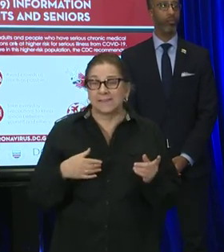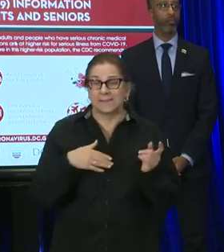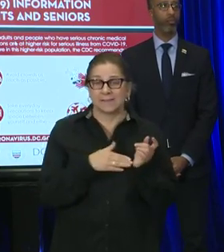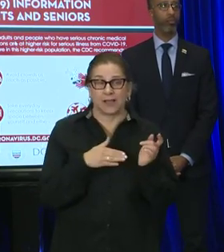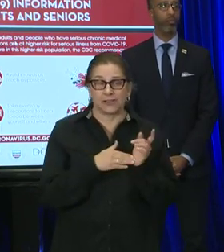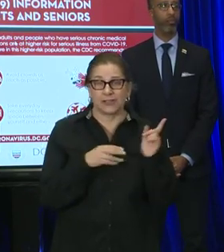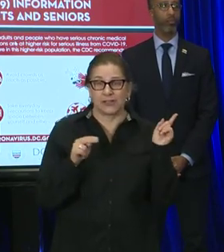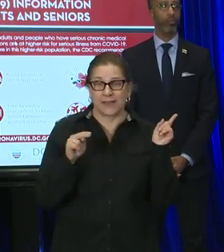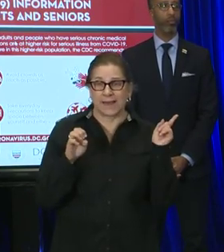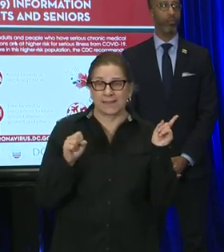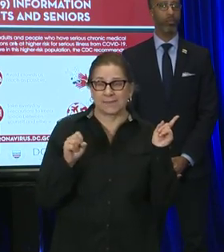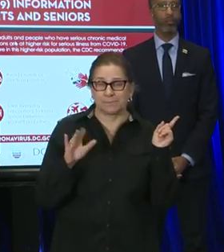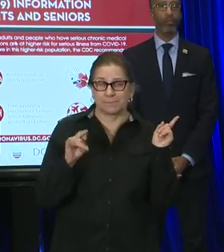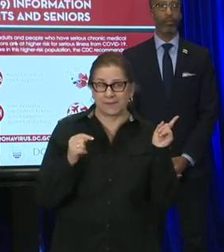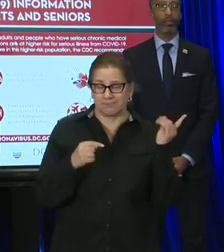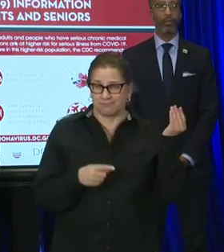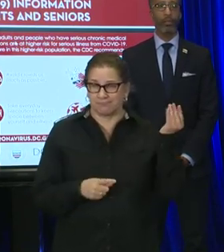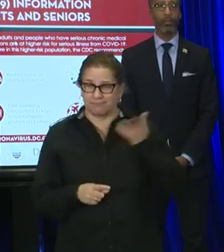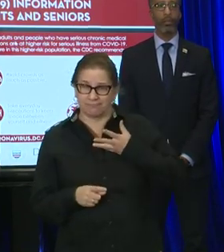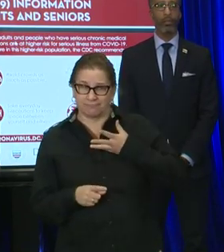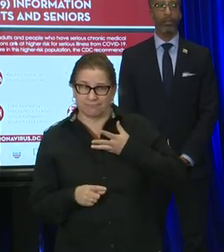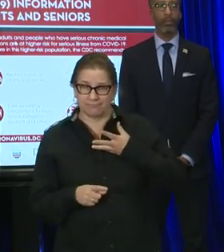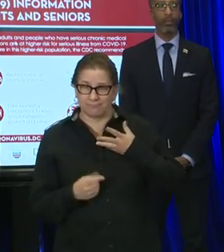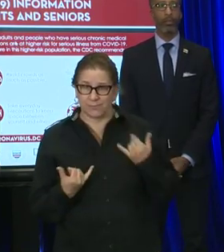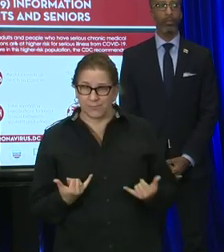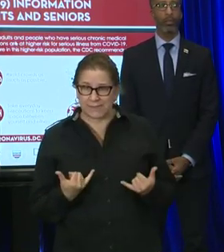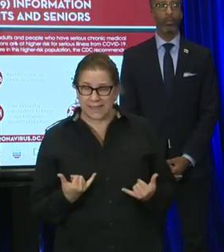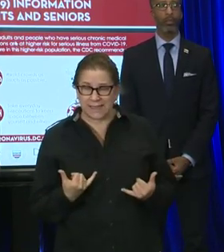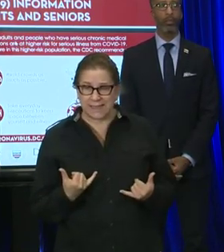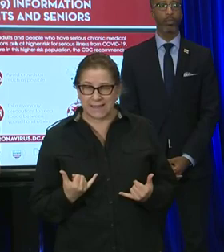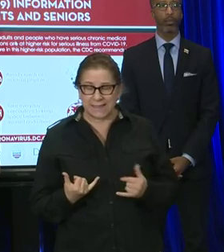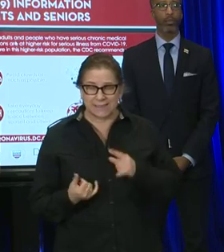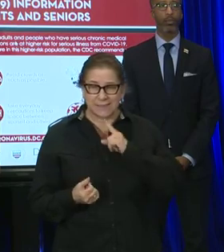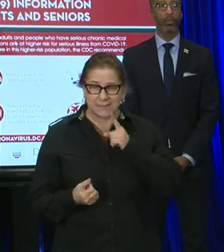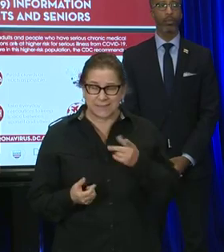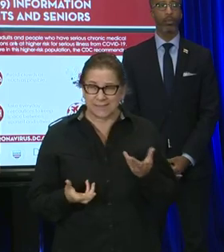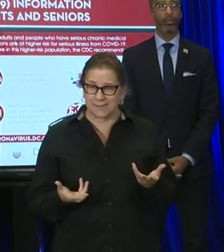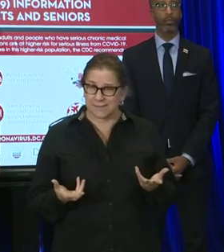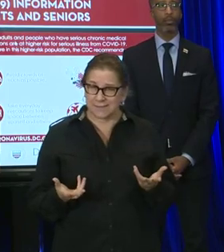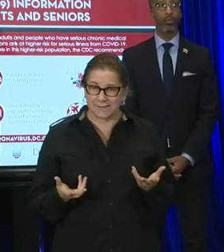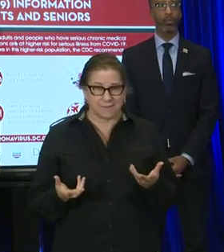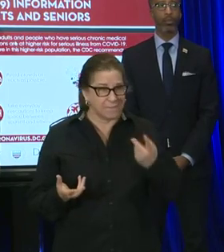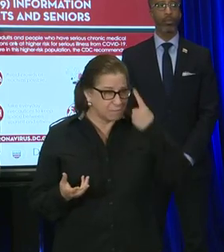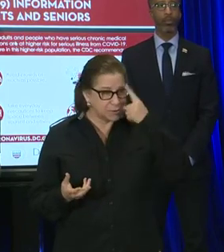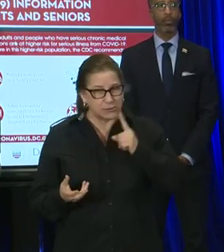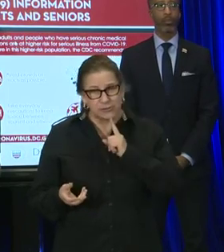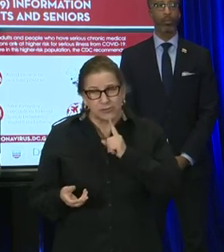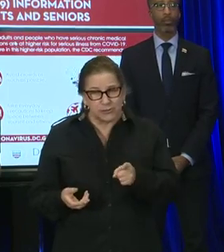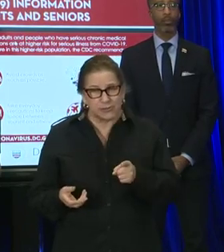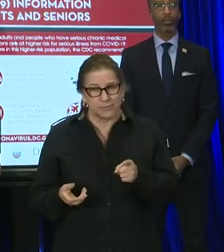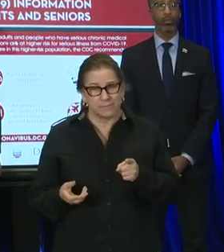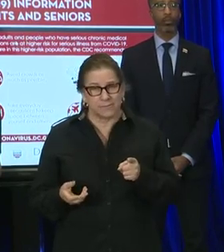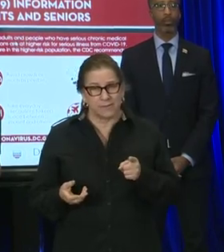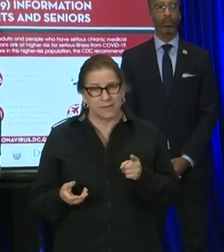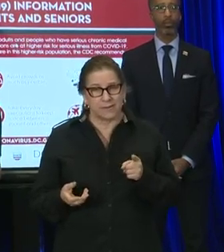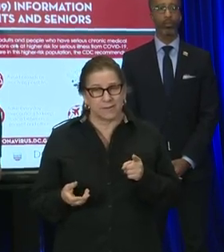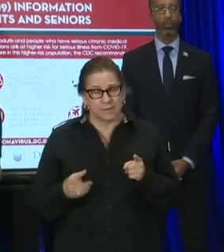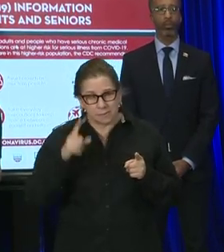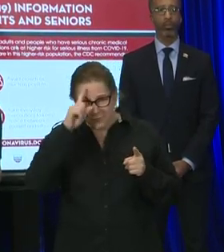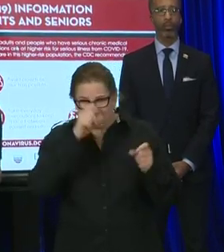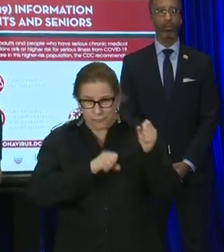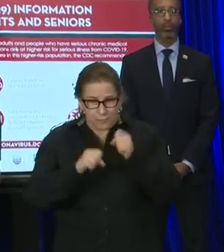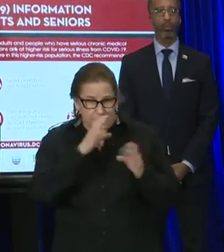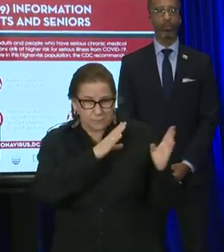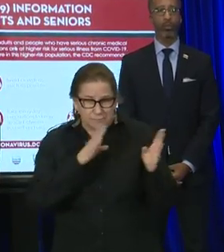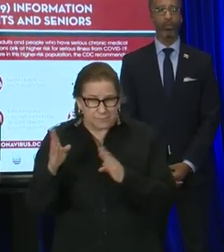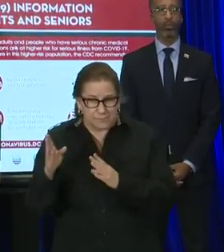today that in order to really know that our strategies for social distancing are